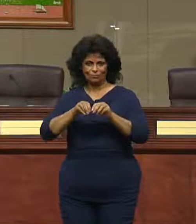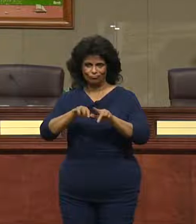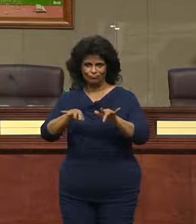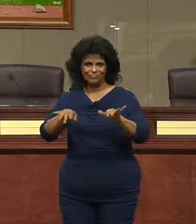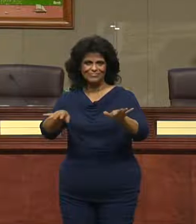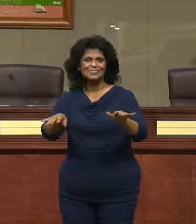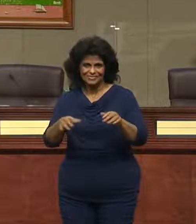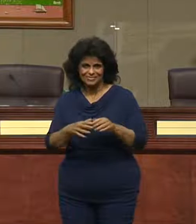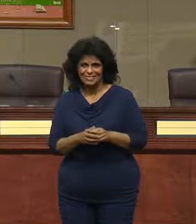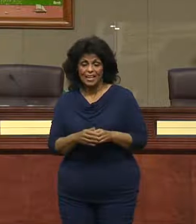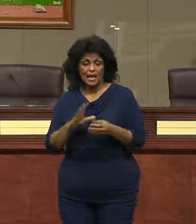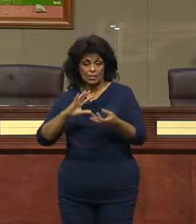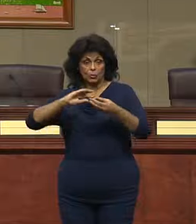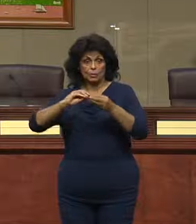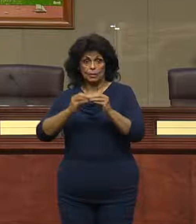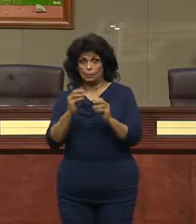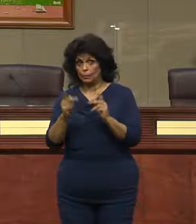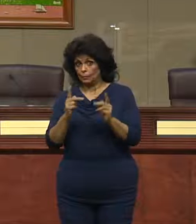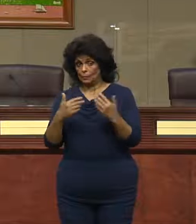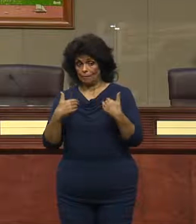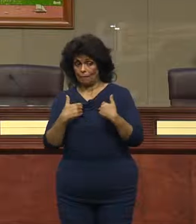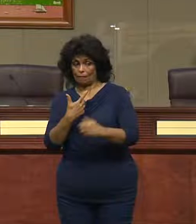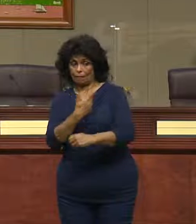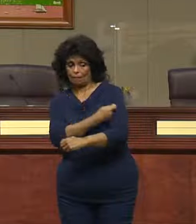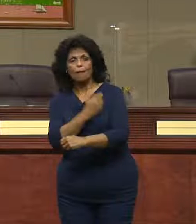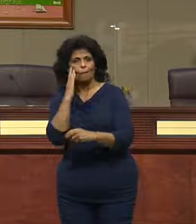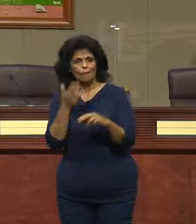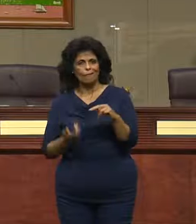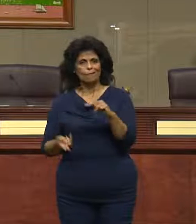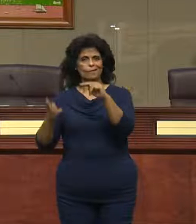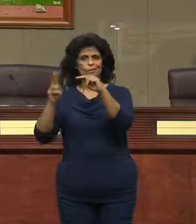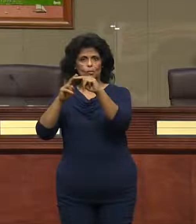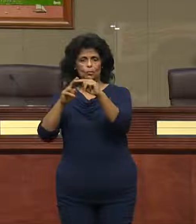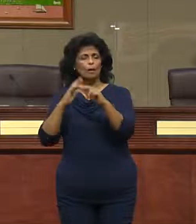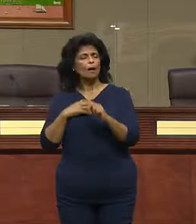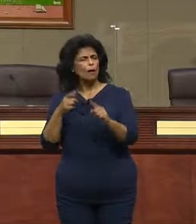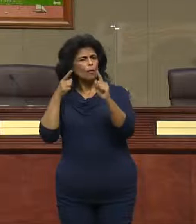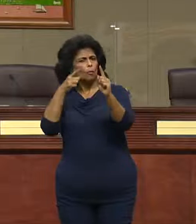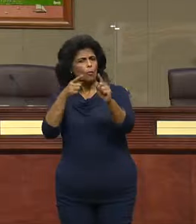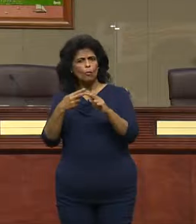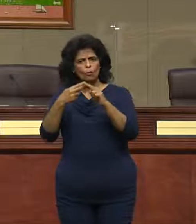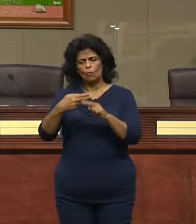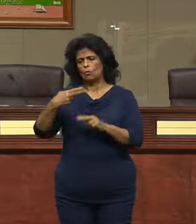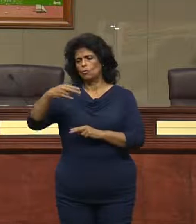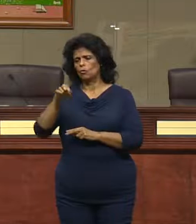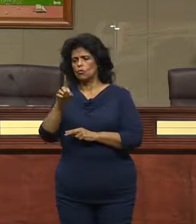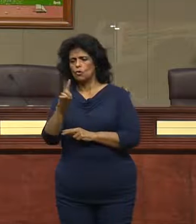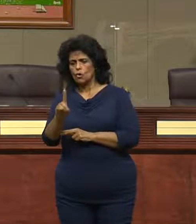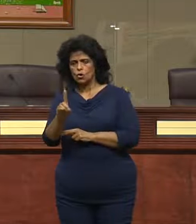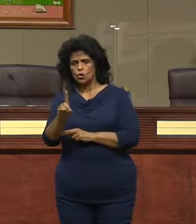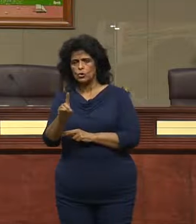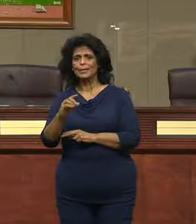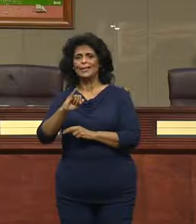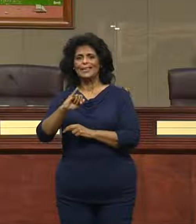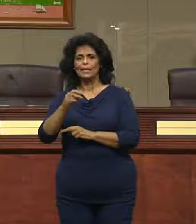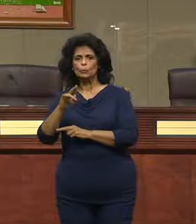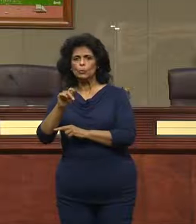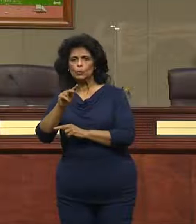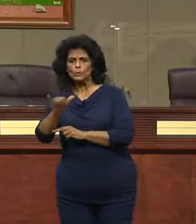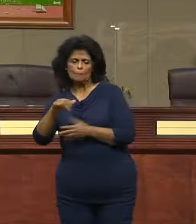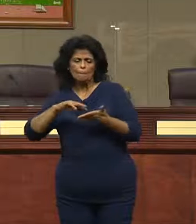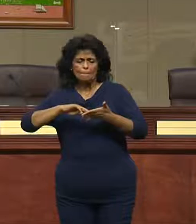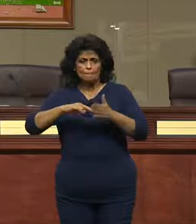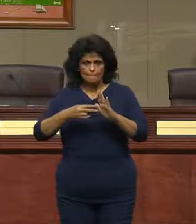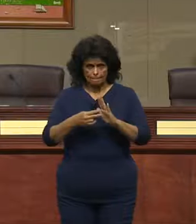numbers even higher. Herd immunity is our goal, which is nearly 80% of our